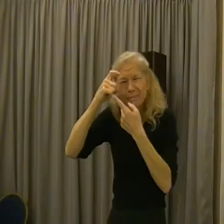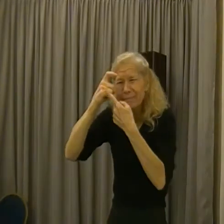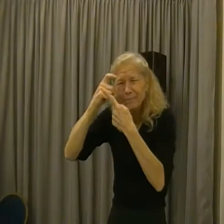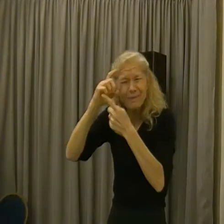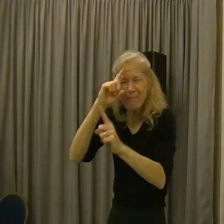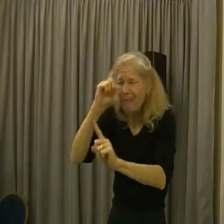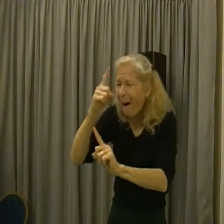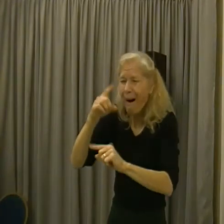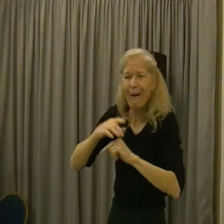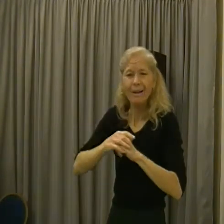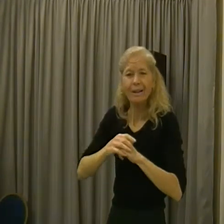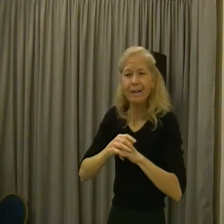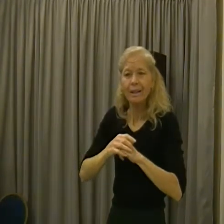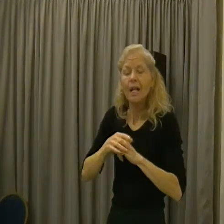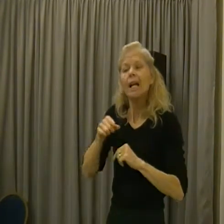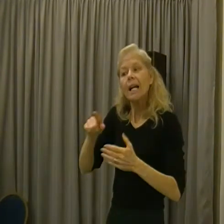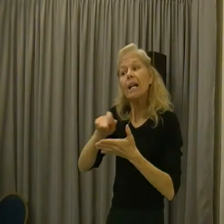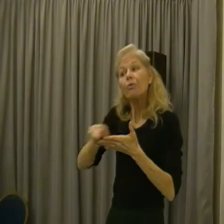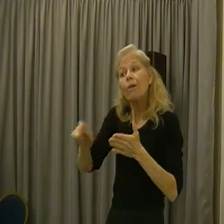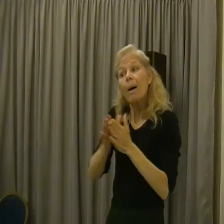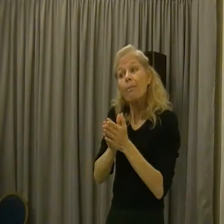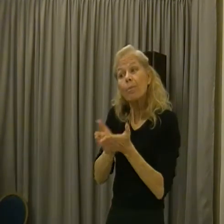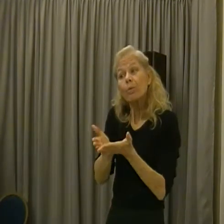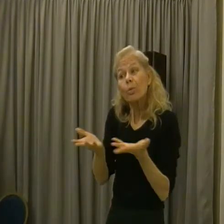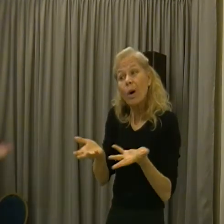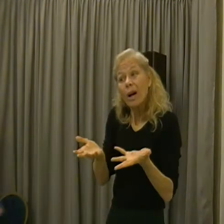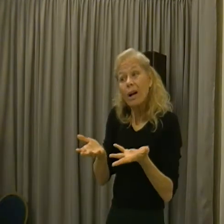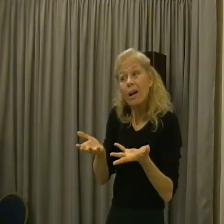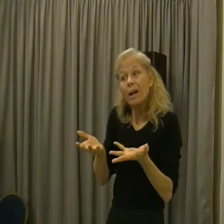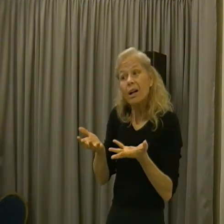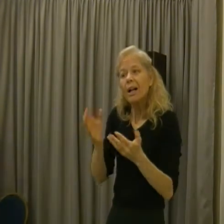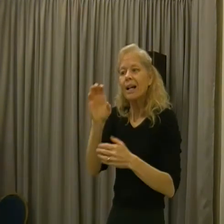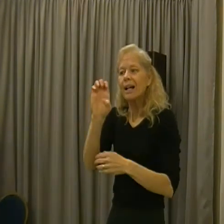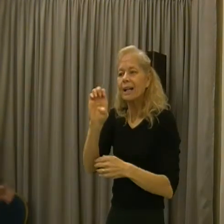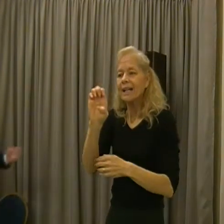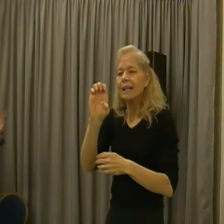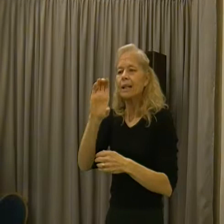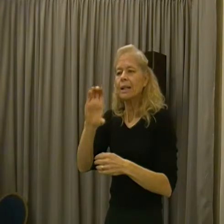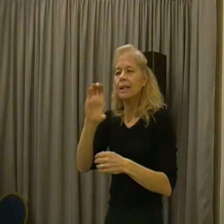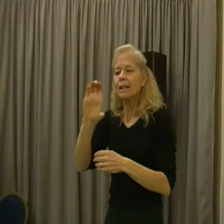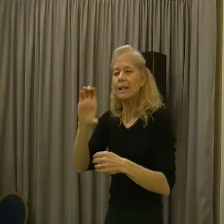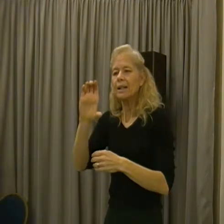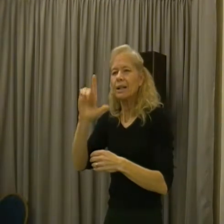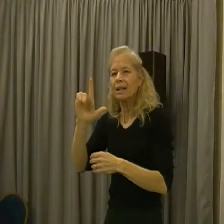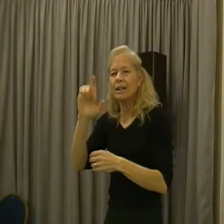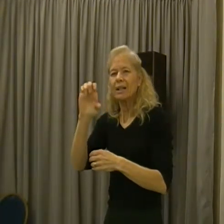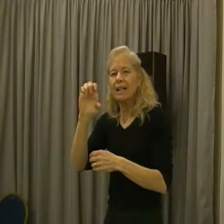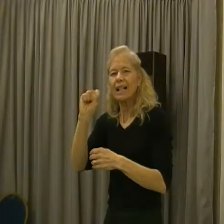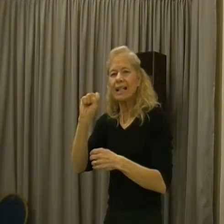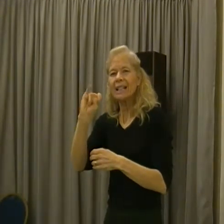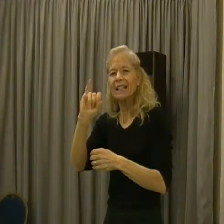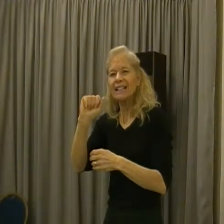I tried to find pleasure in music and building and